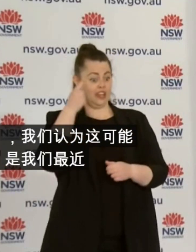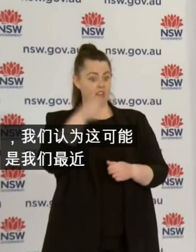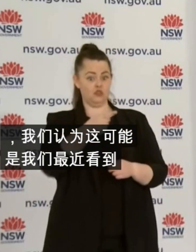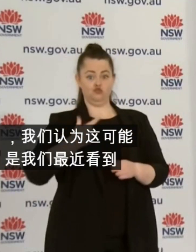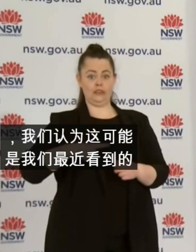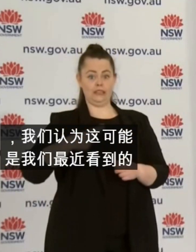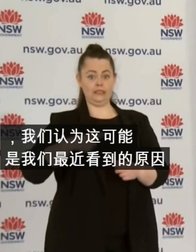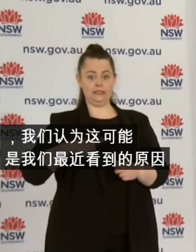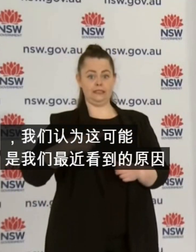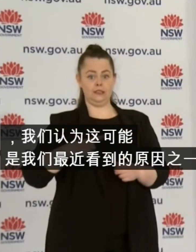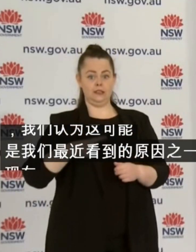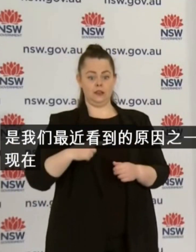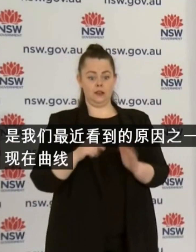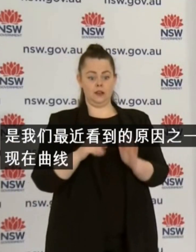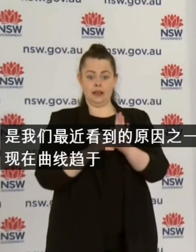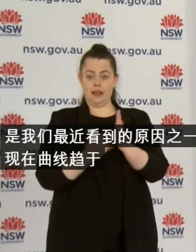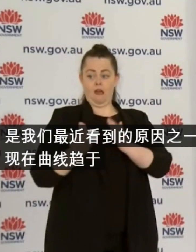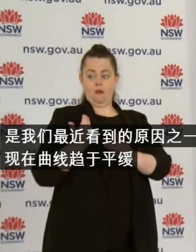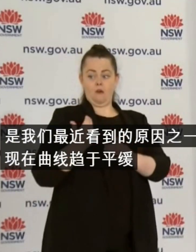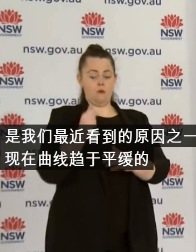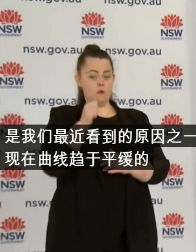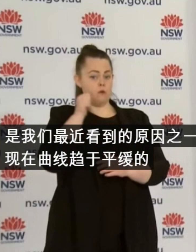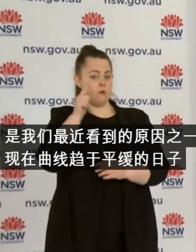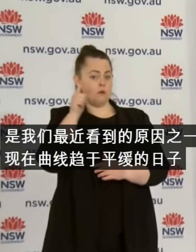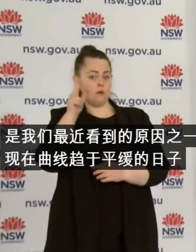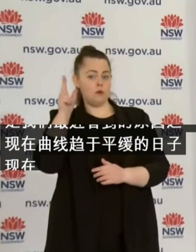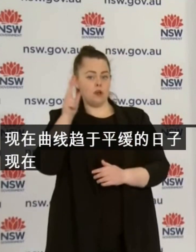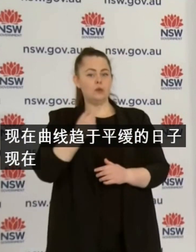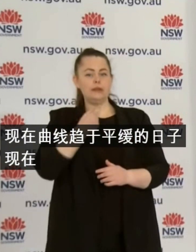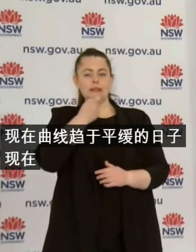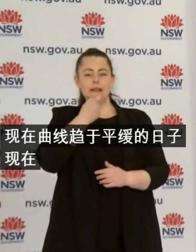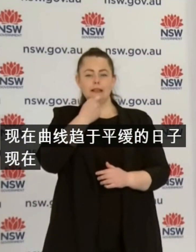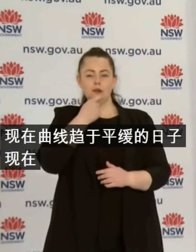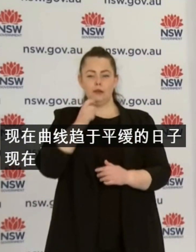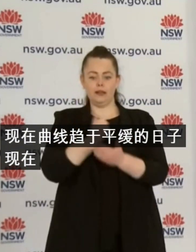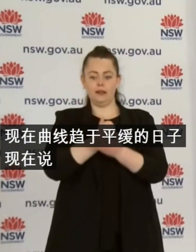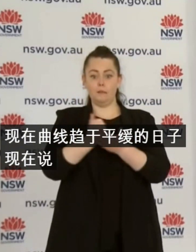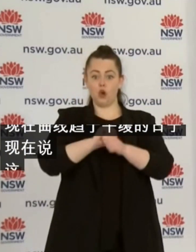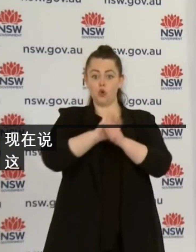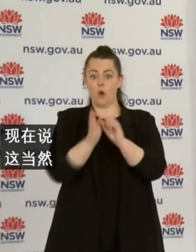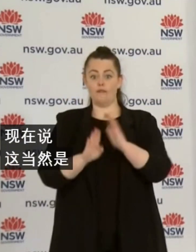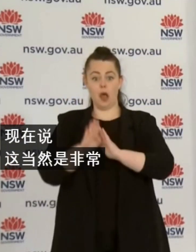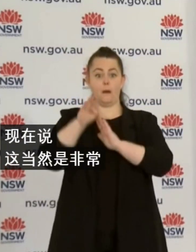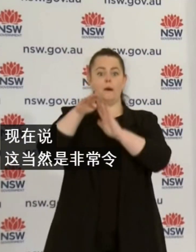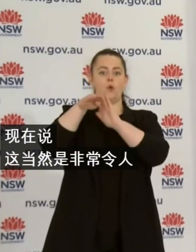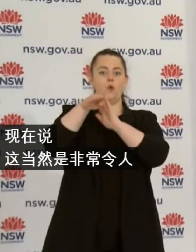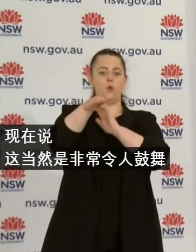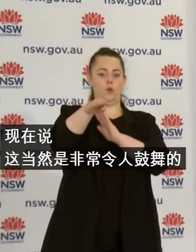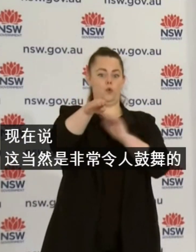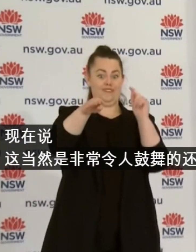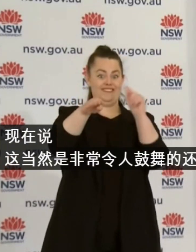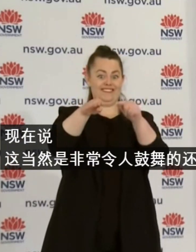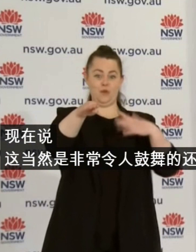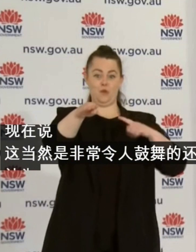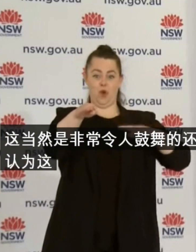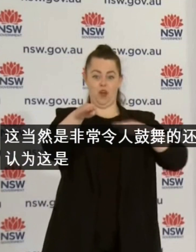reasons we have seen in recent days a flattening of the curve there. Now, while it's too early to say, it's certainly very